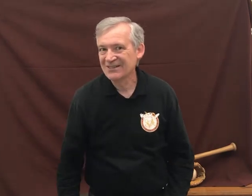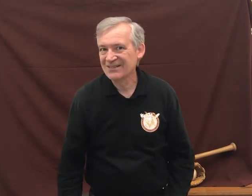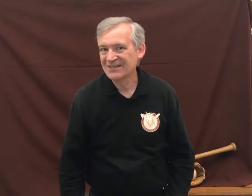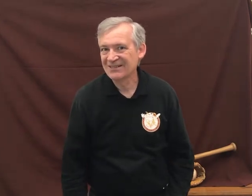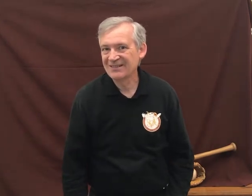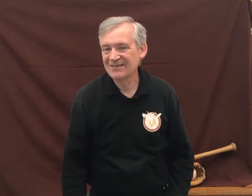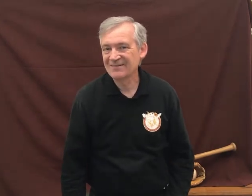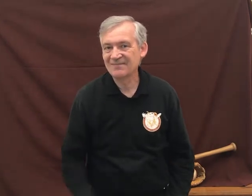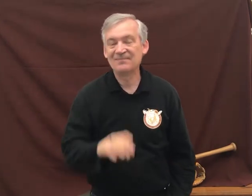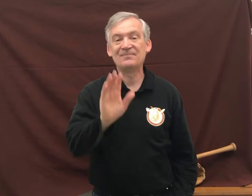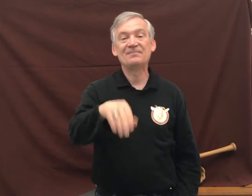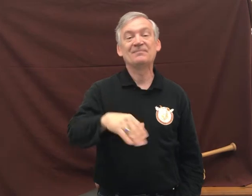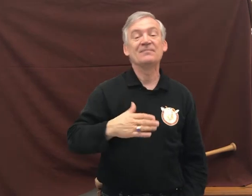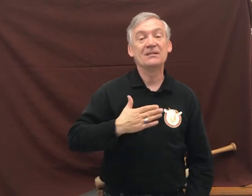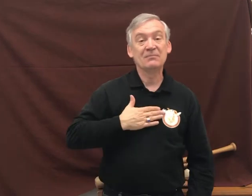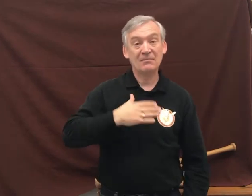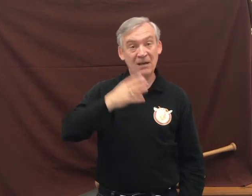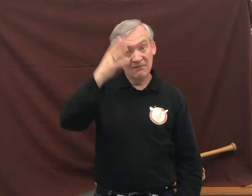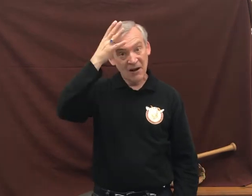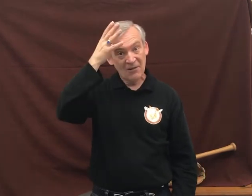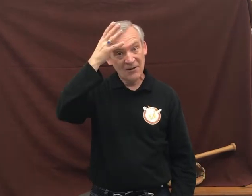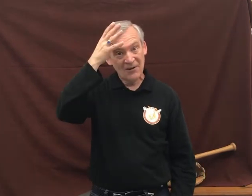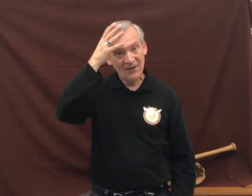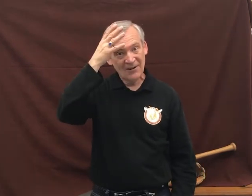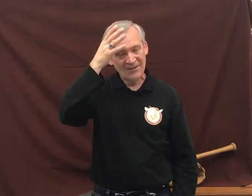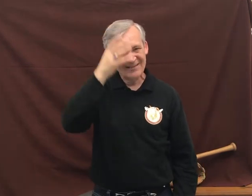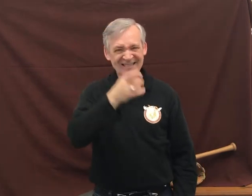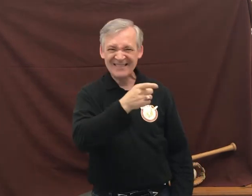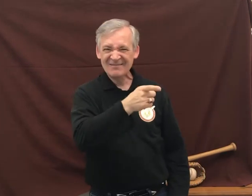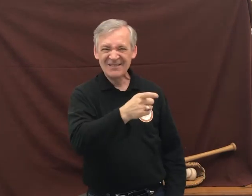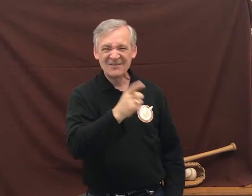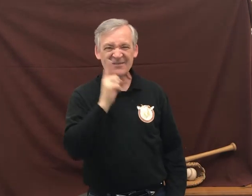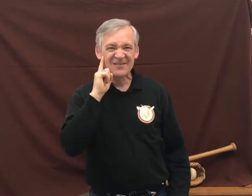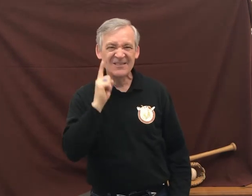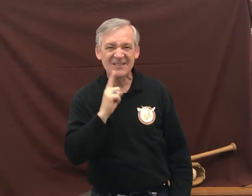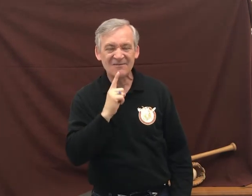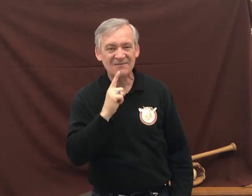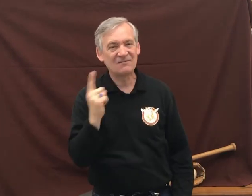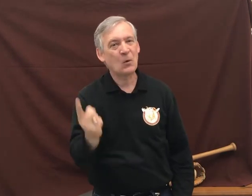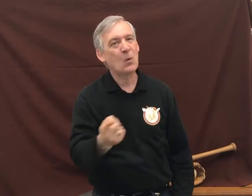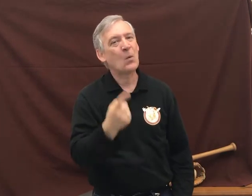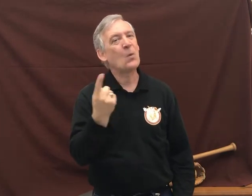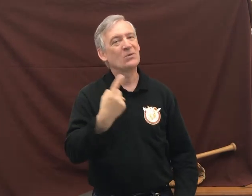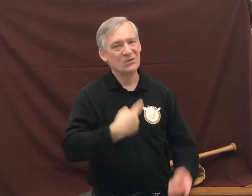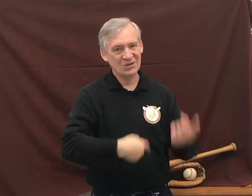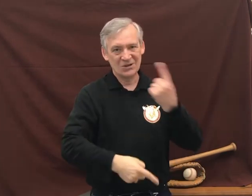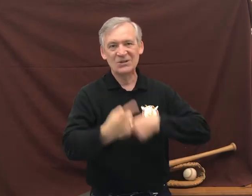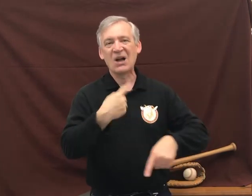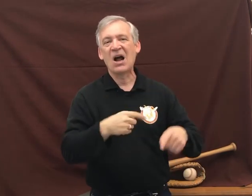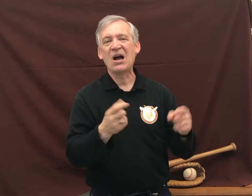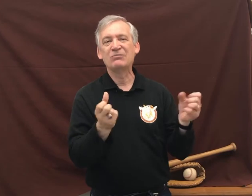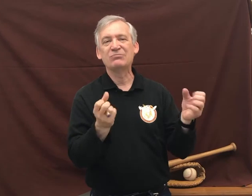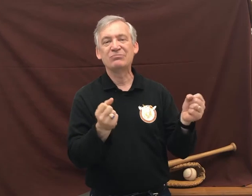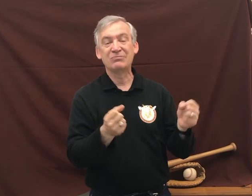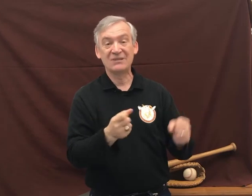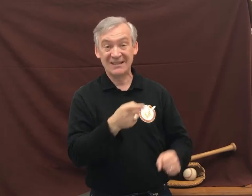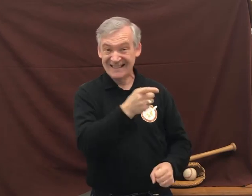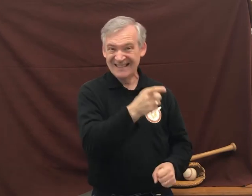My father, who was deaf and spoke only with his hands, worked as a printer for the New York